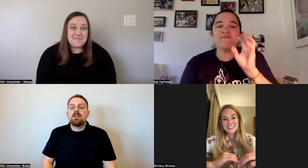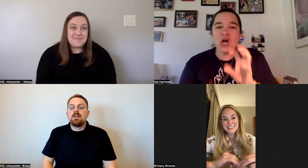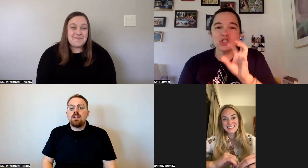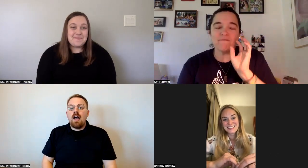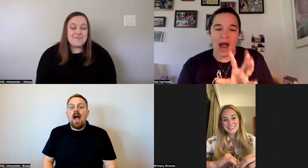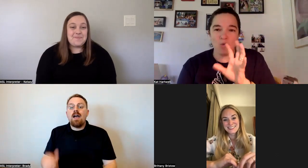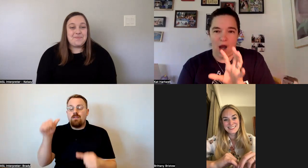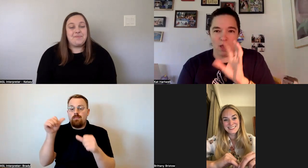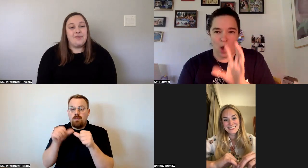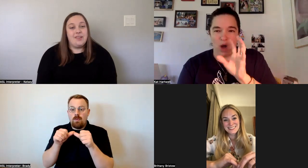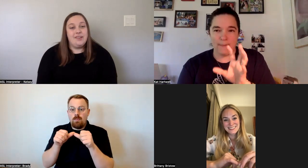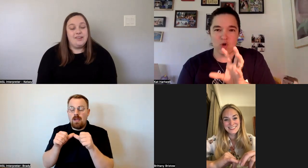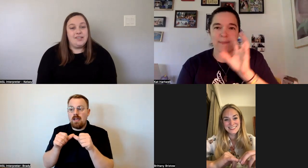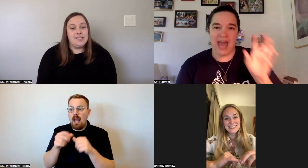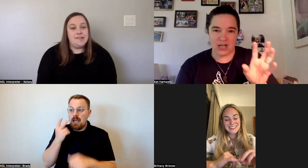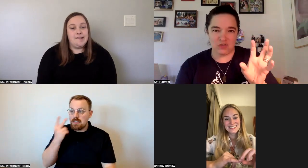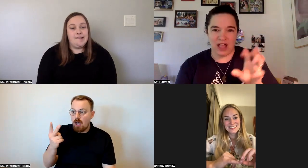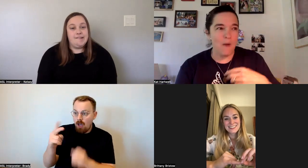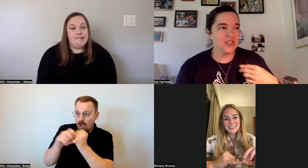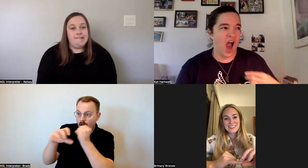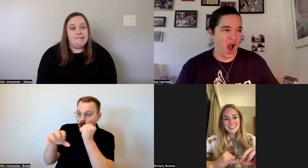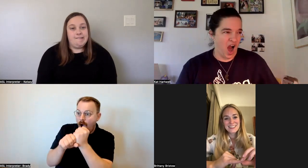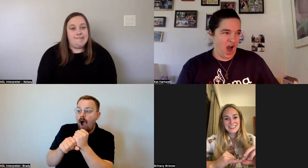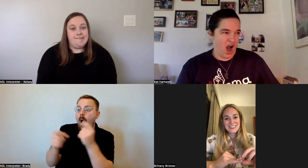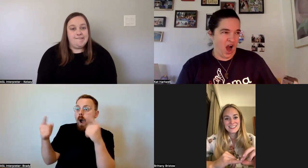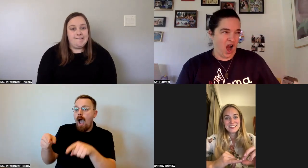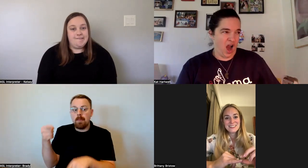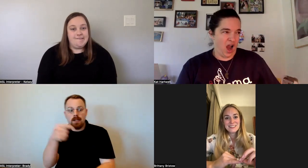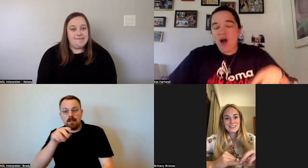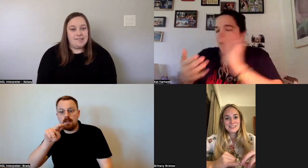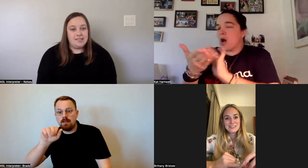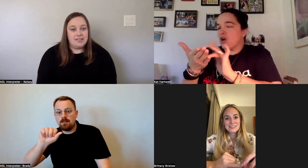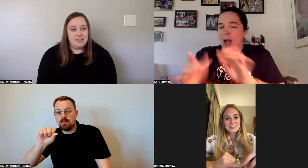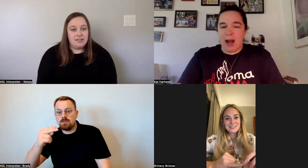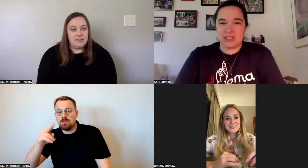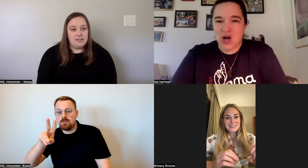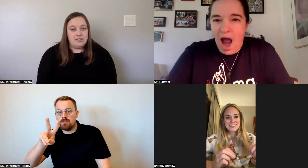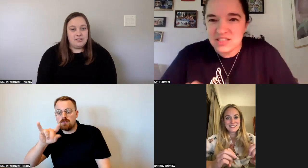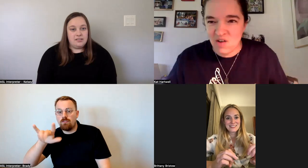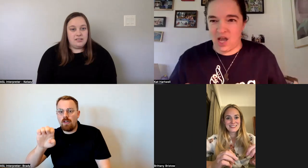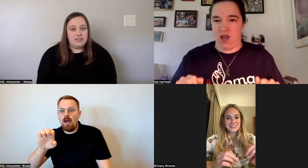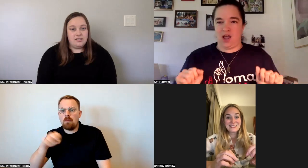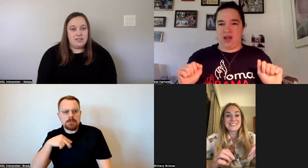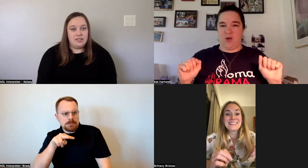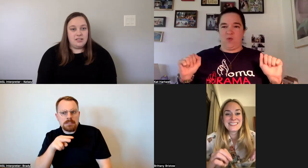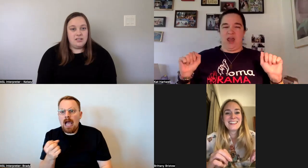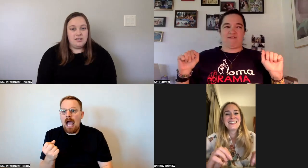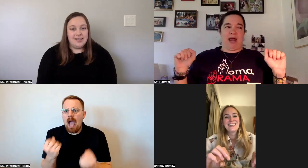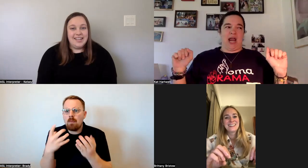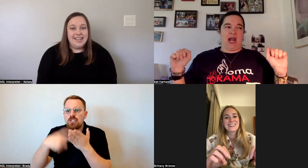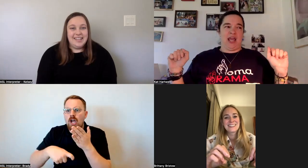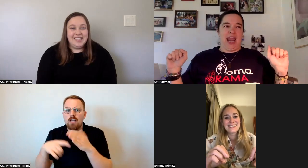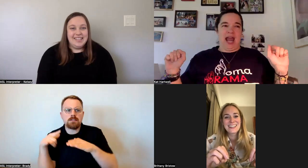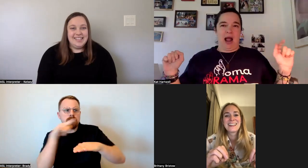when I first found out about Romadrama Nashville, I was like, okay, I'm going to look it up how much it costs. I was like,